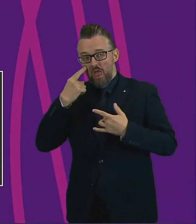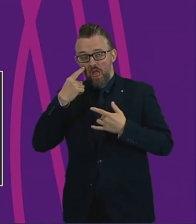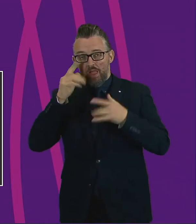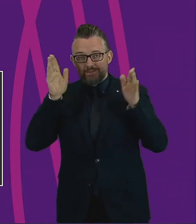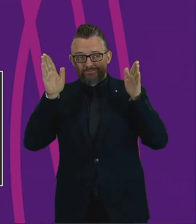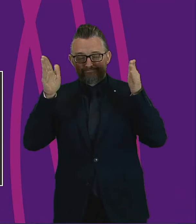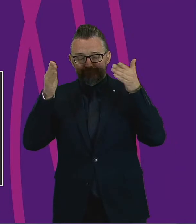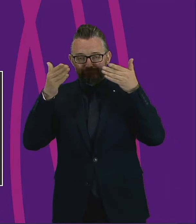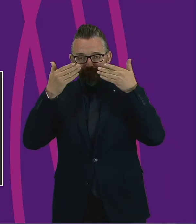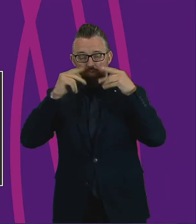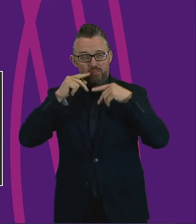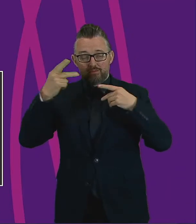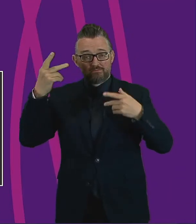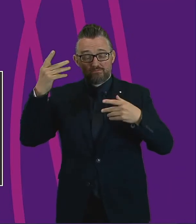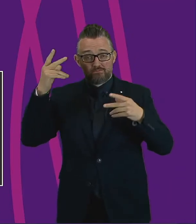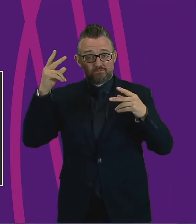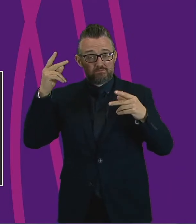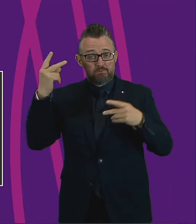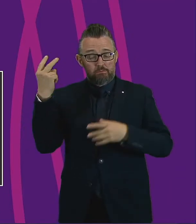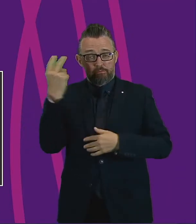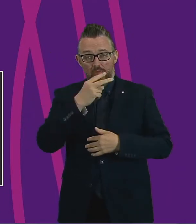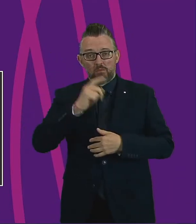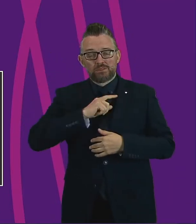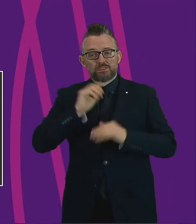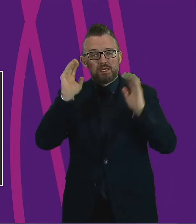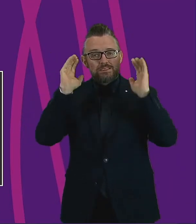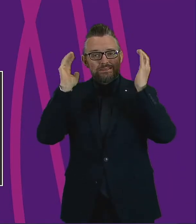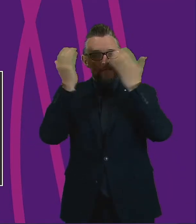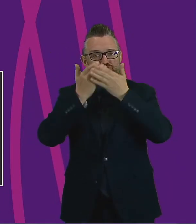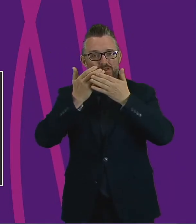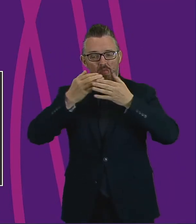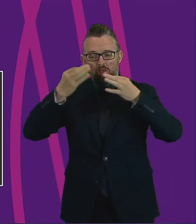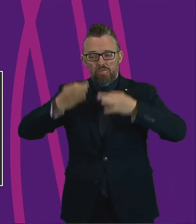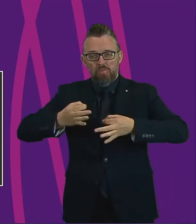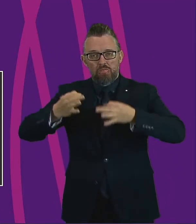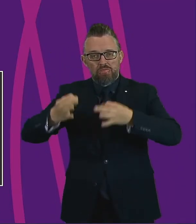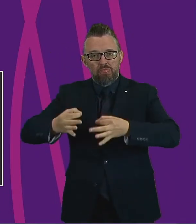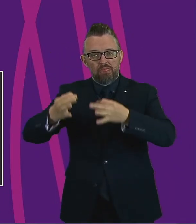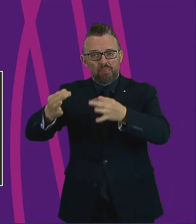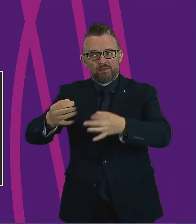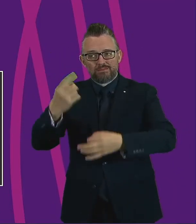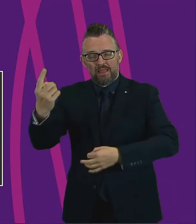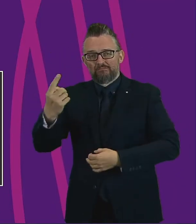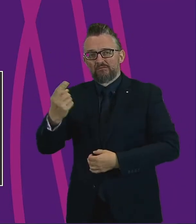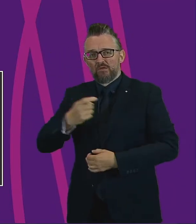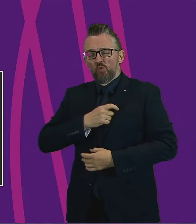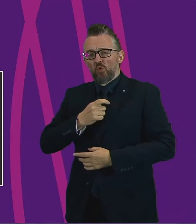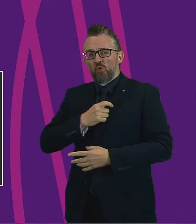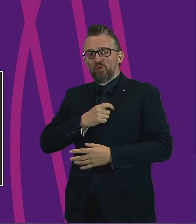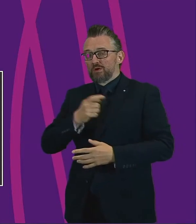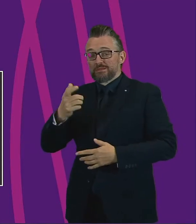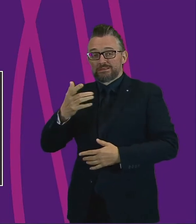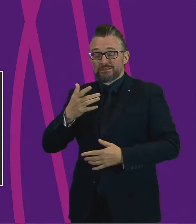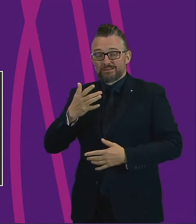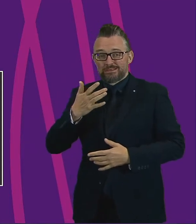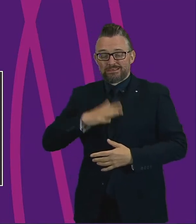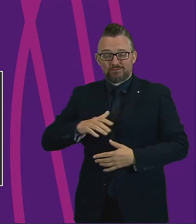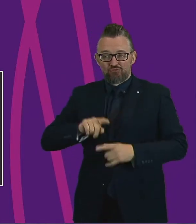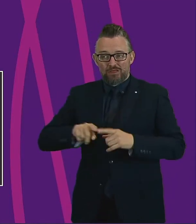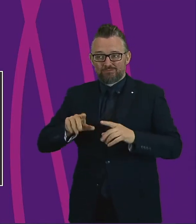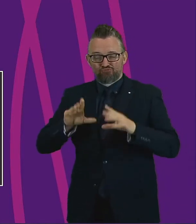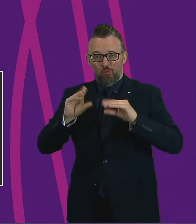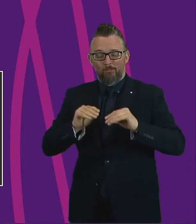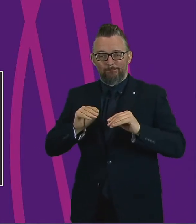of lockdown because of delays to his cataract operation. This is an outcome that clearly must be avoided and could be